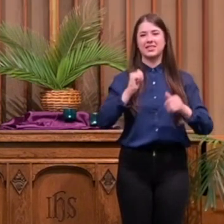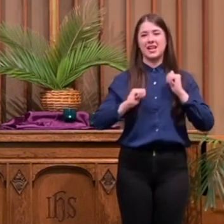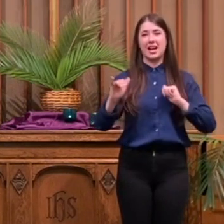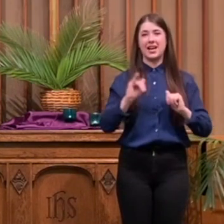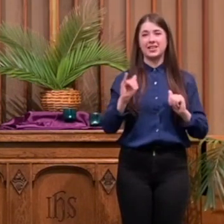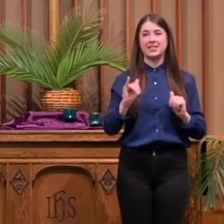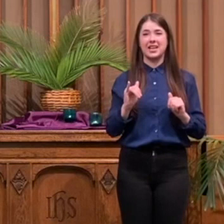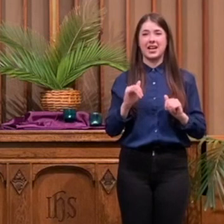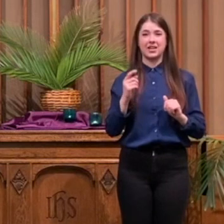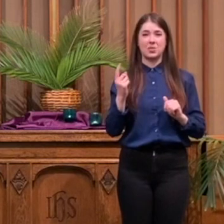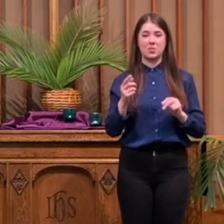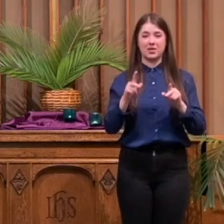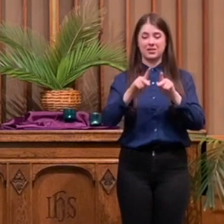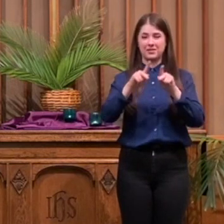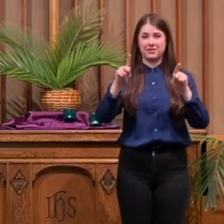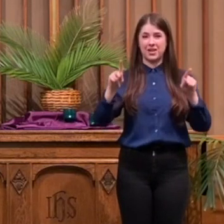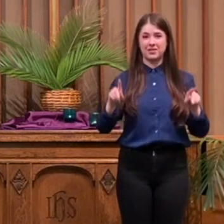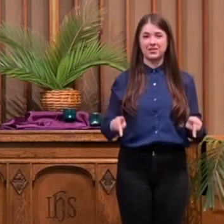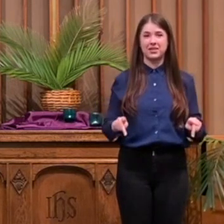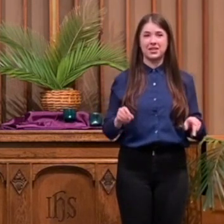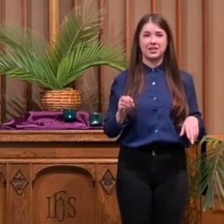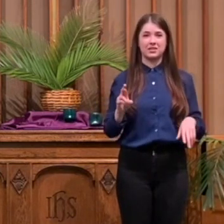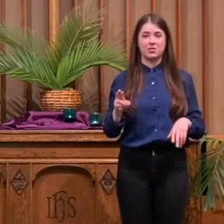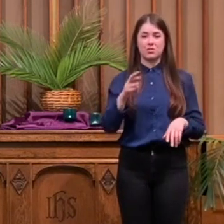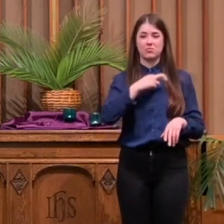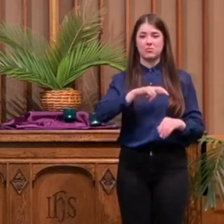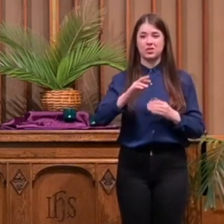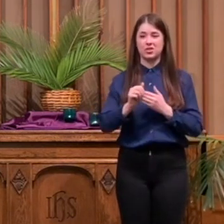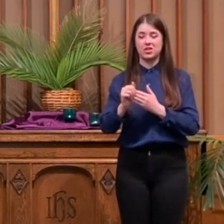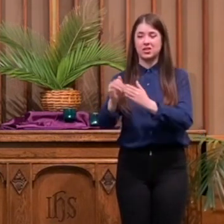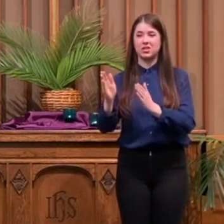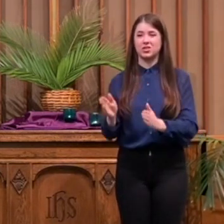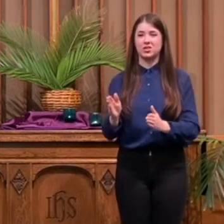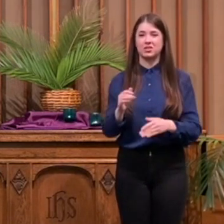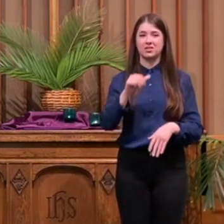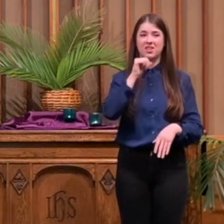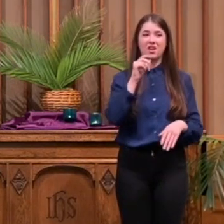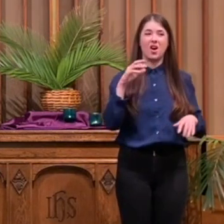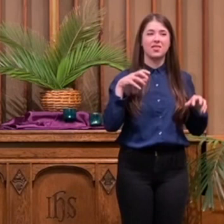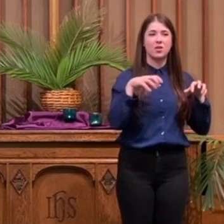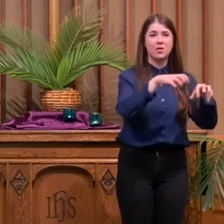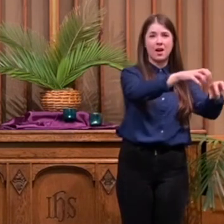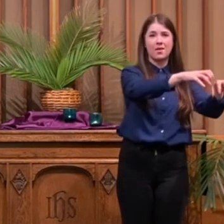the Pharisees or religious leaders than the crowd in our text